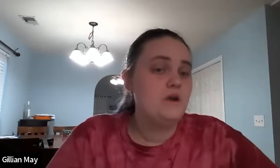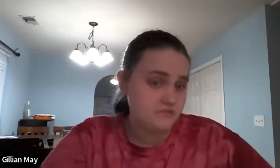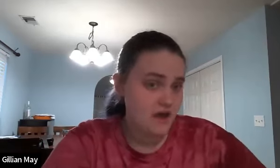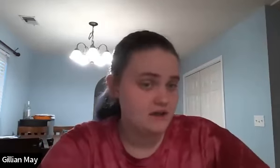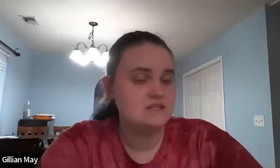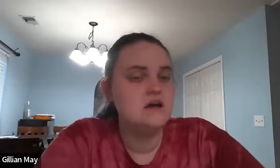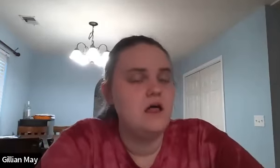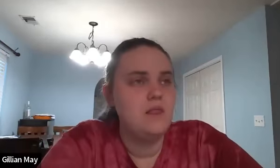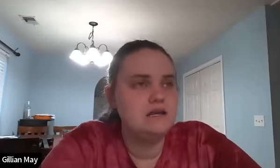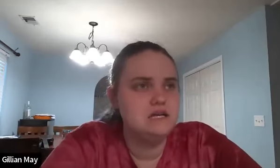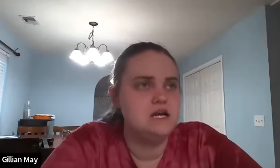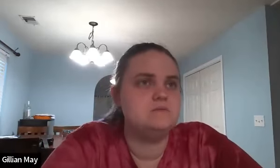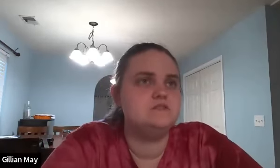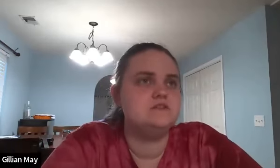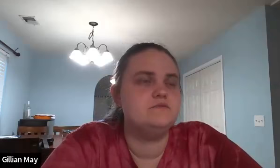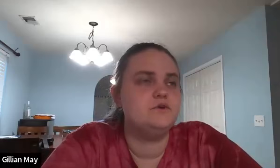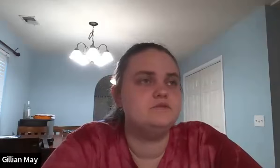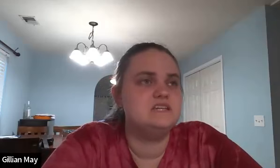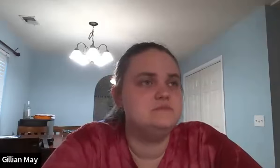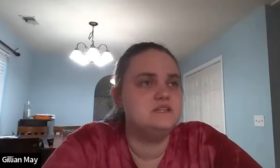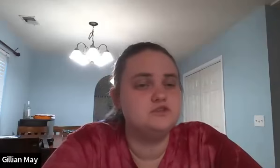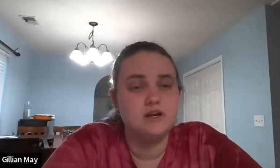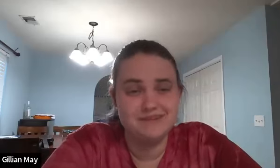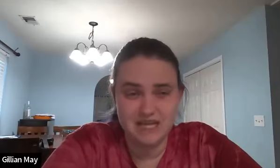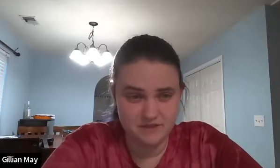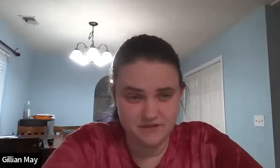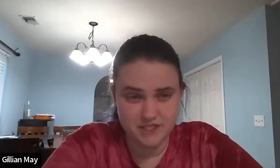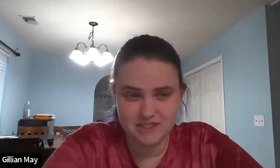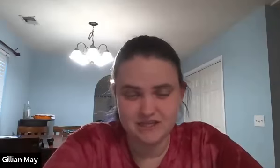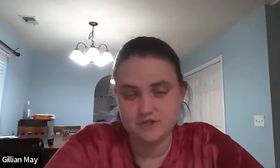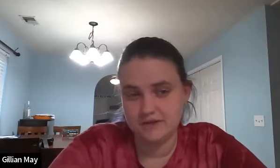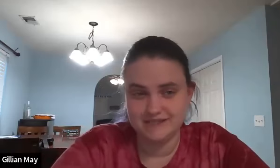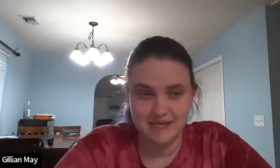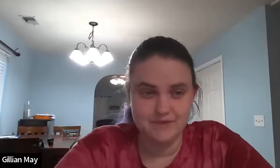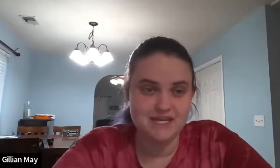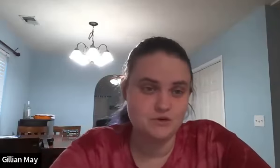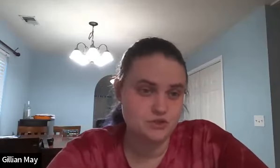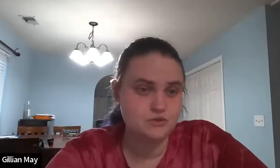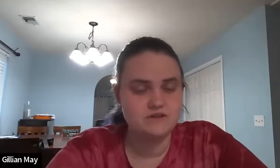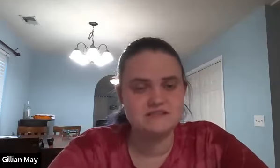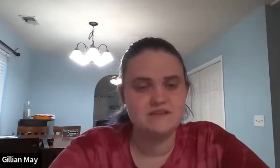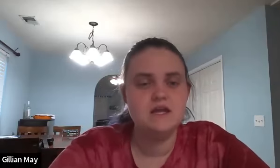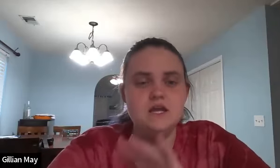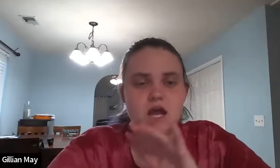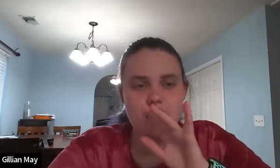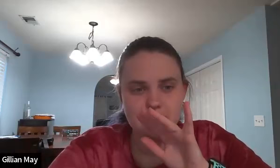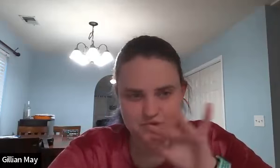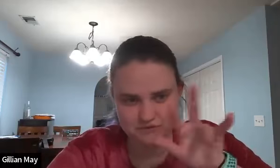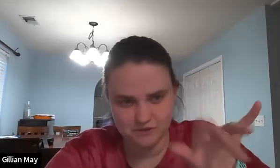With that, a lot of times for the types, if you're talking about types of fish, like if you're talking about salmon or tuna or things like that, you do finger